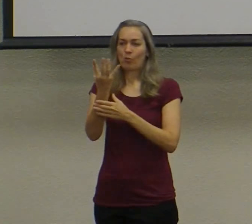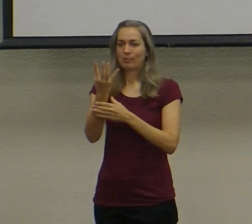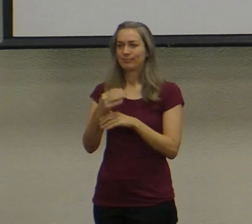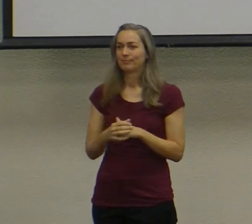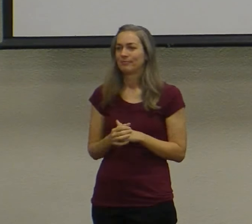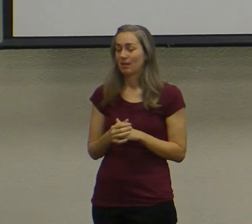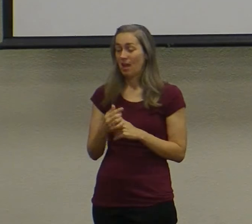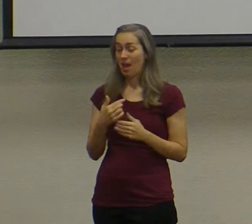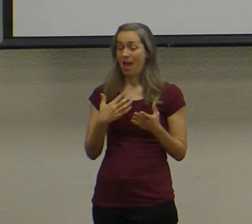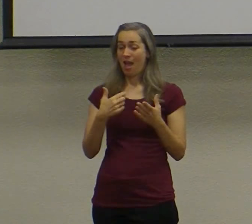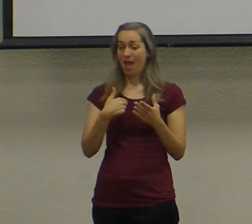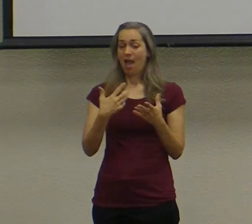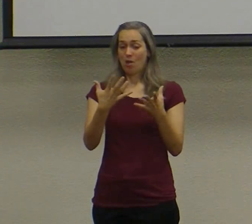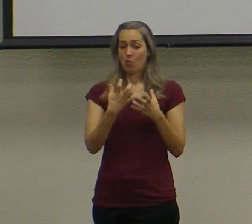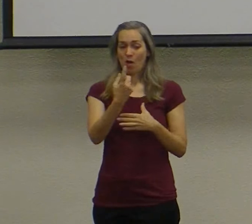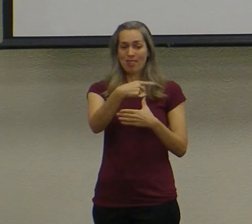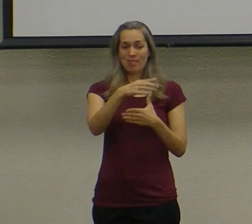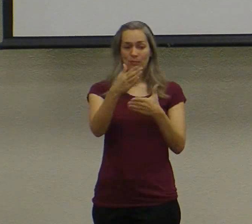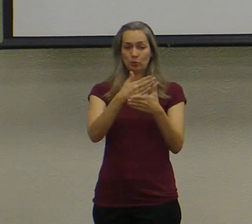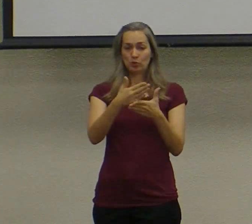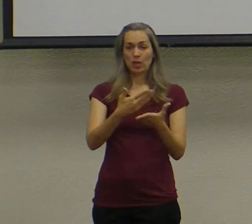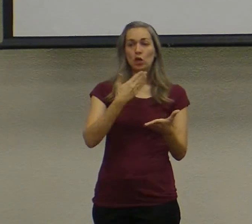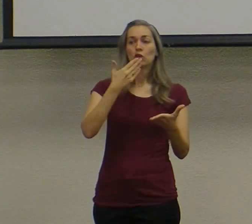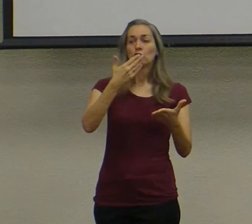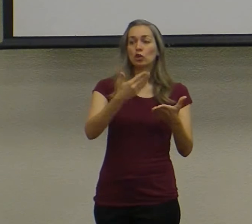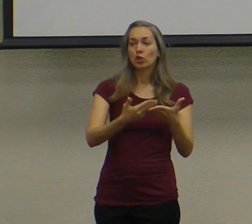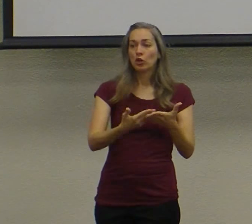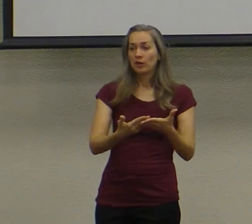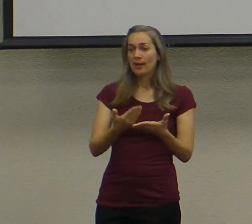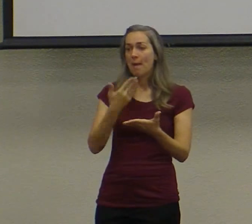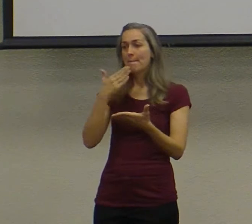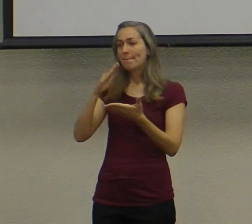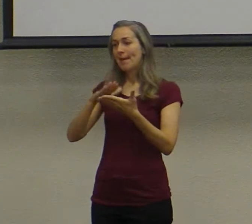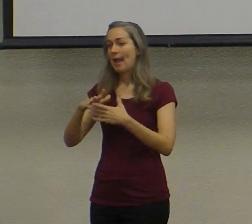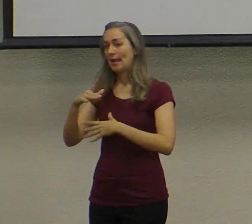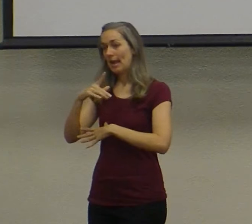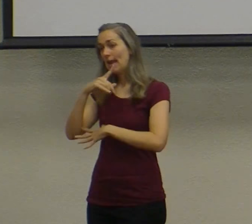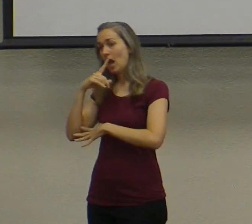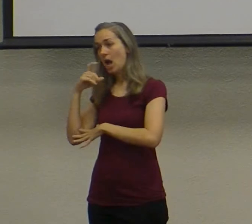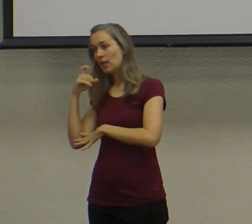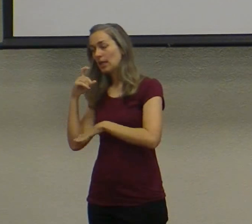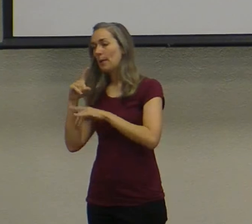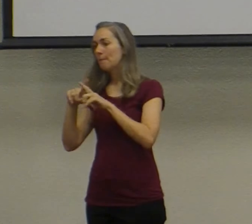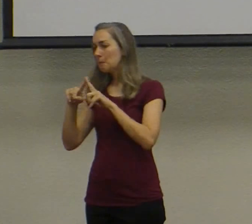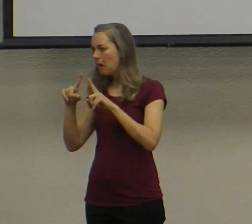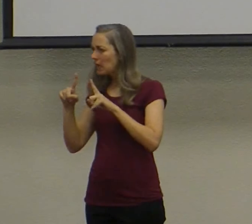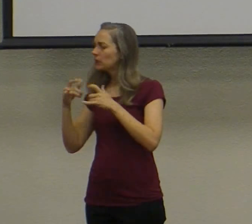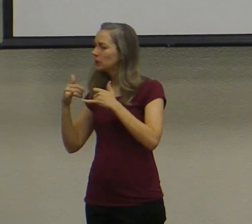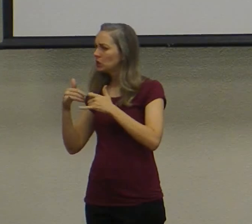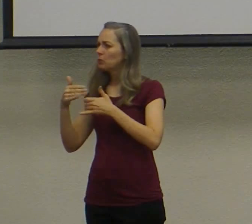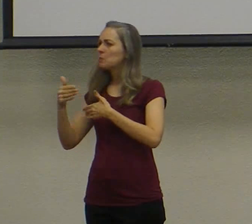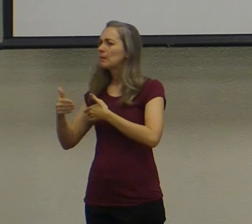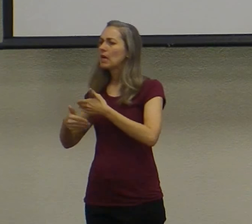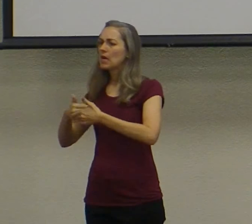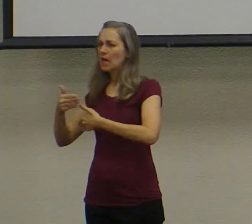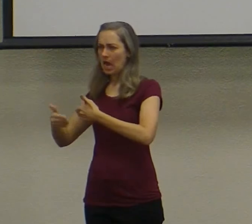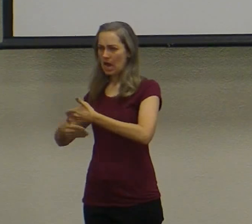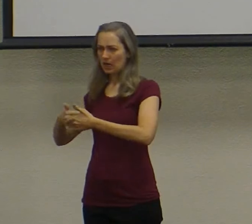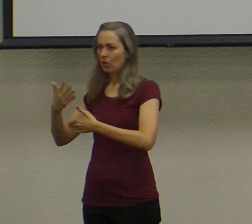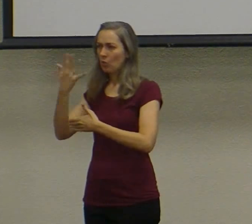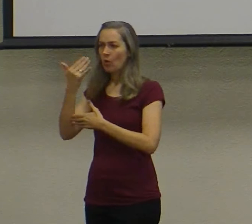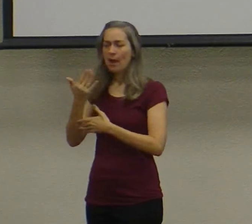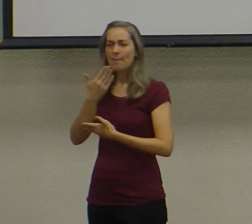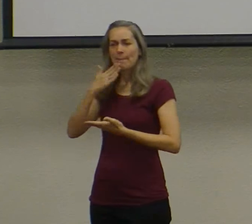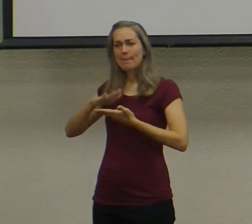bad, and the ugly, but be very kind about the ugly. Okay, because even bad experiences are a